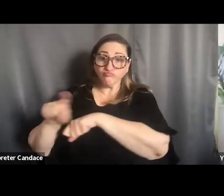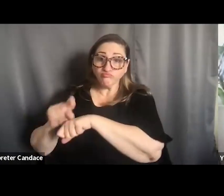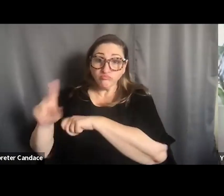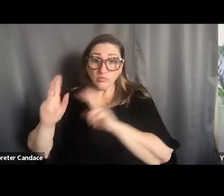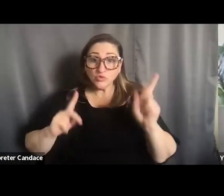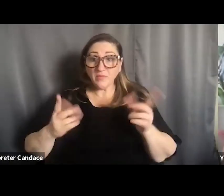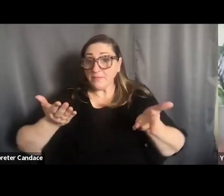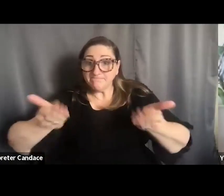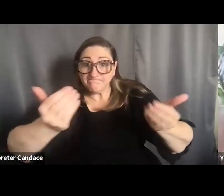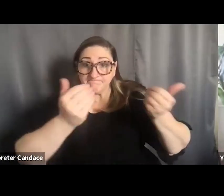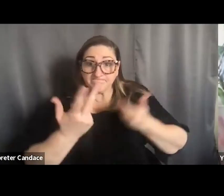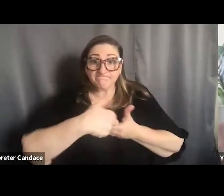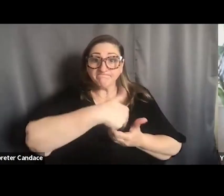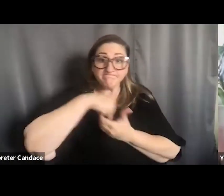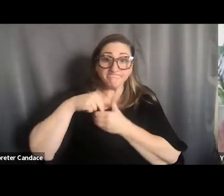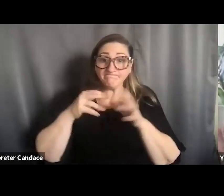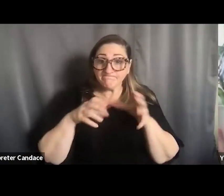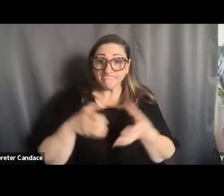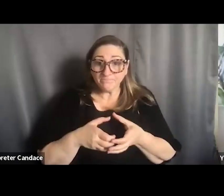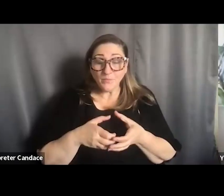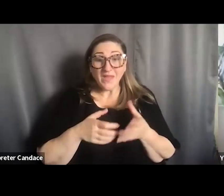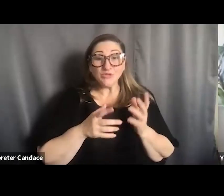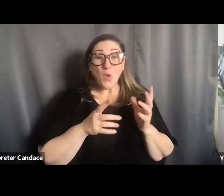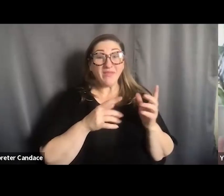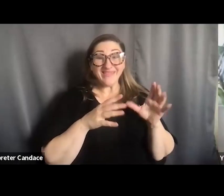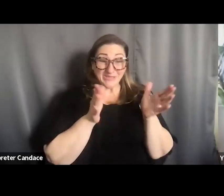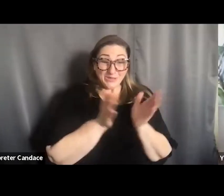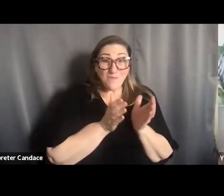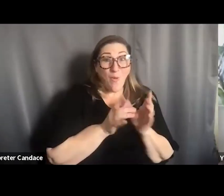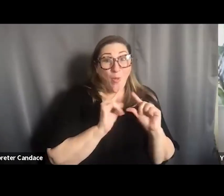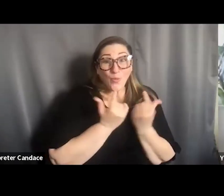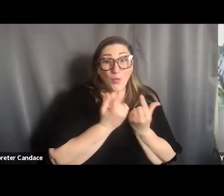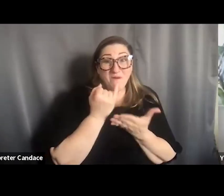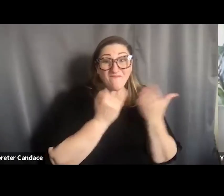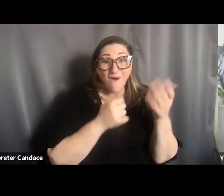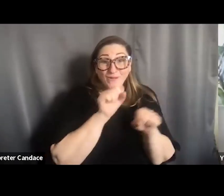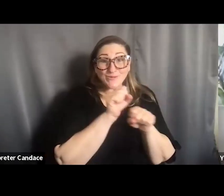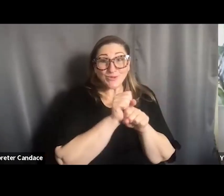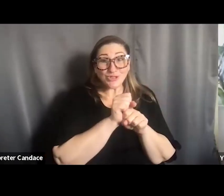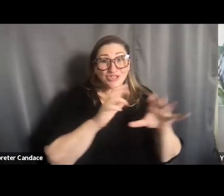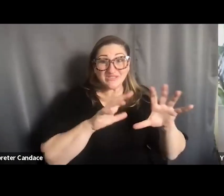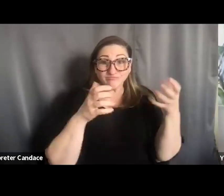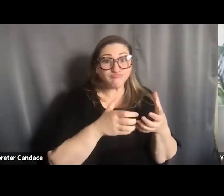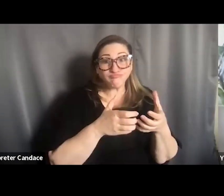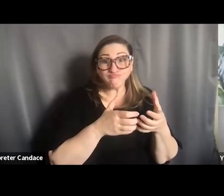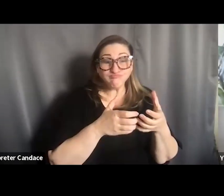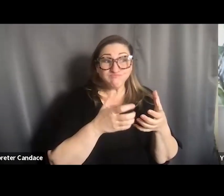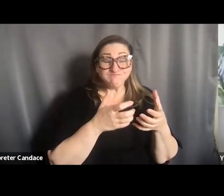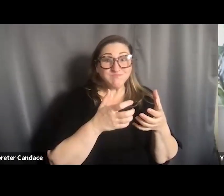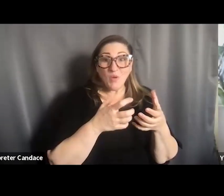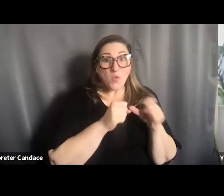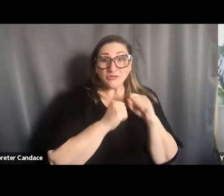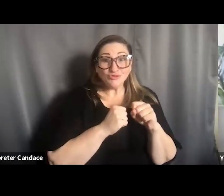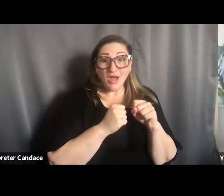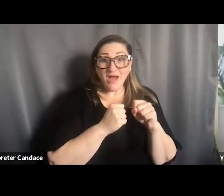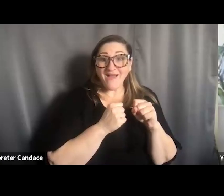And this small, mighty group of arts workers can also do this with Dance.NYC. So